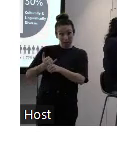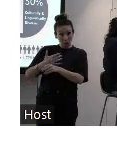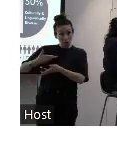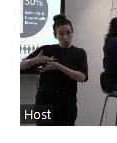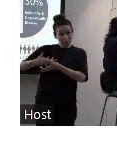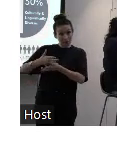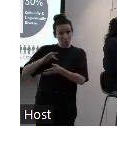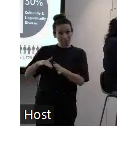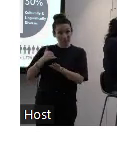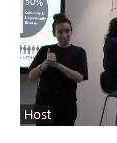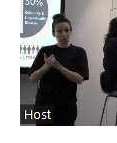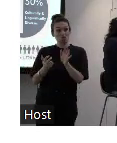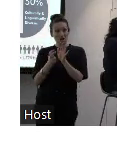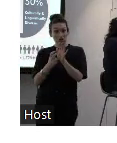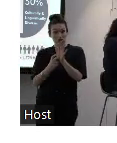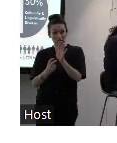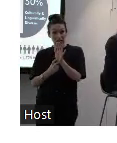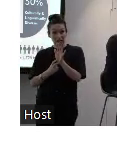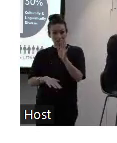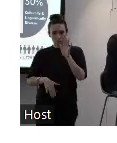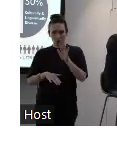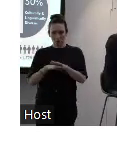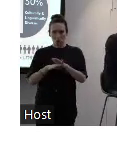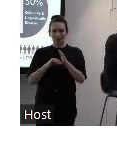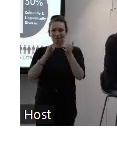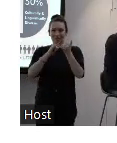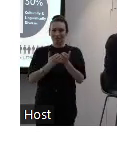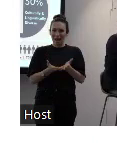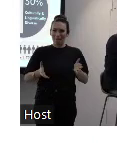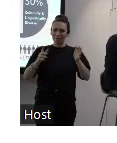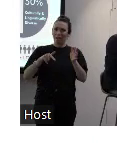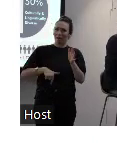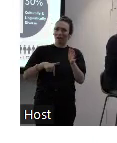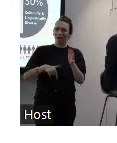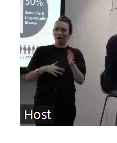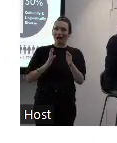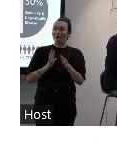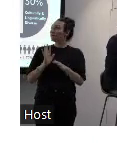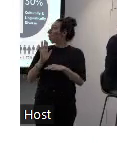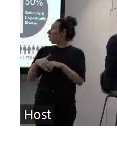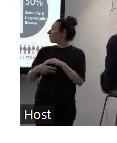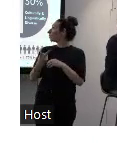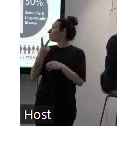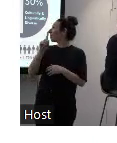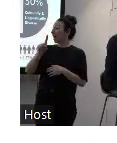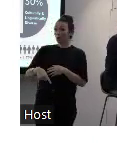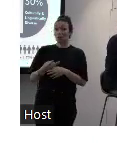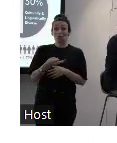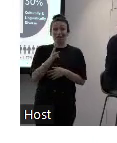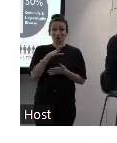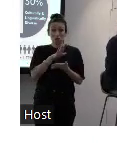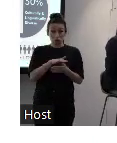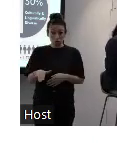of its kind in the Southern Hemisphere. And we have over 2,300 children in this research registry. And what we found is